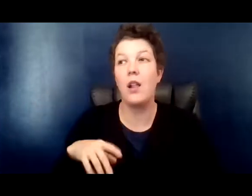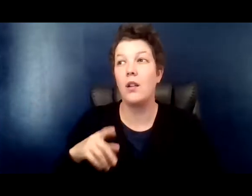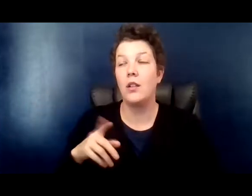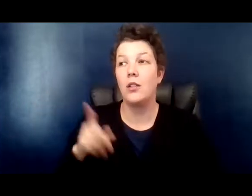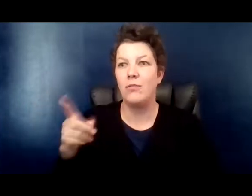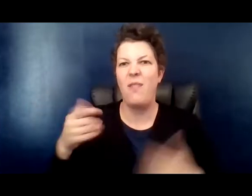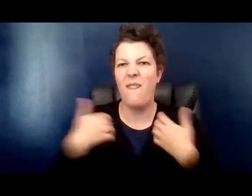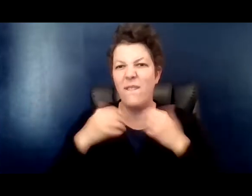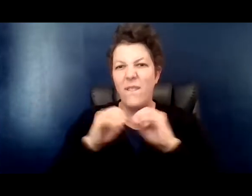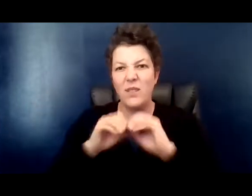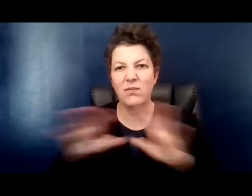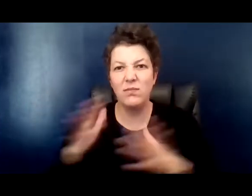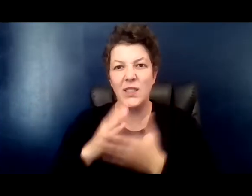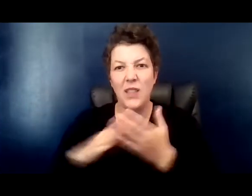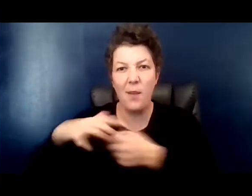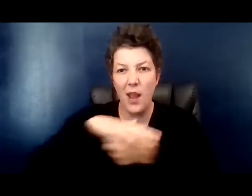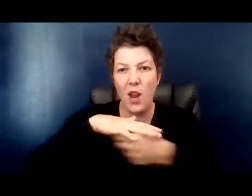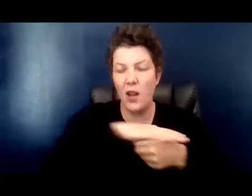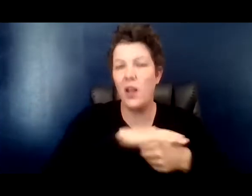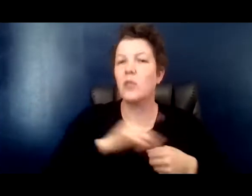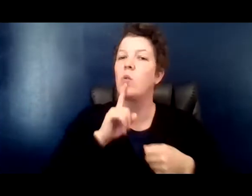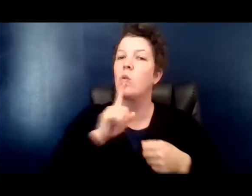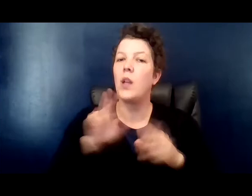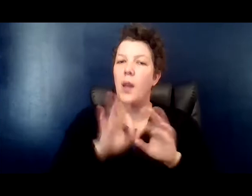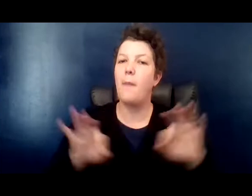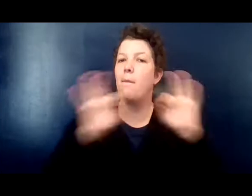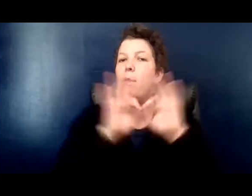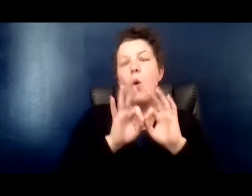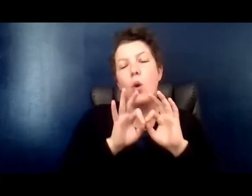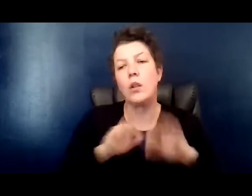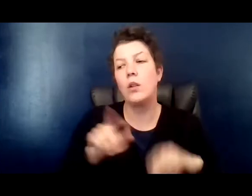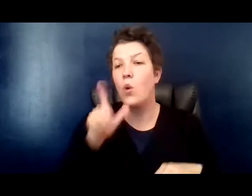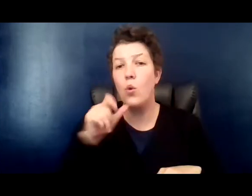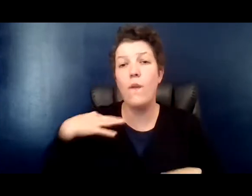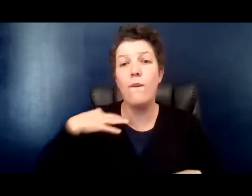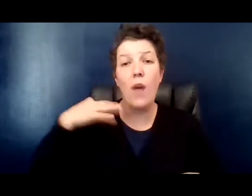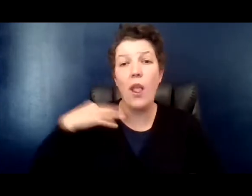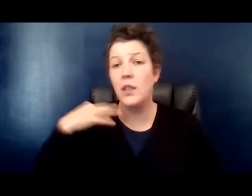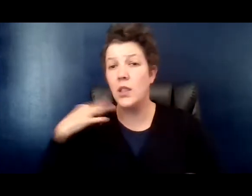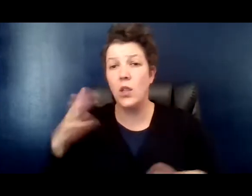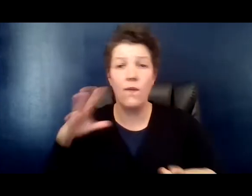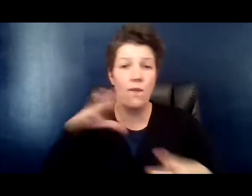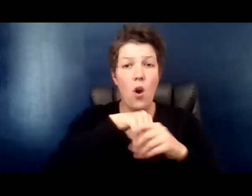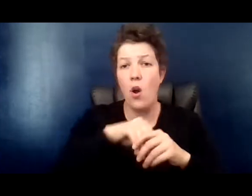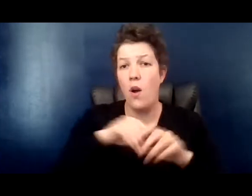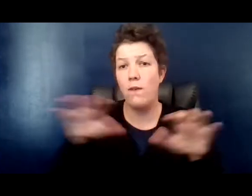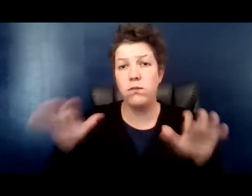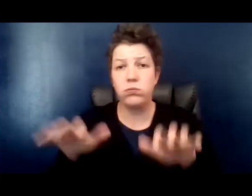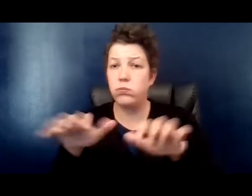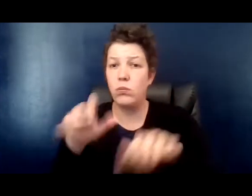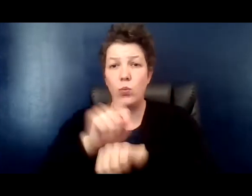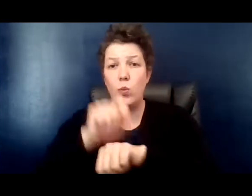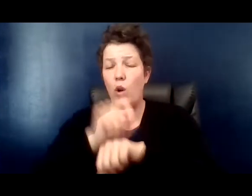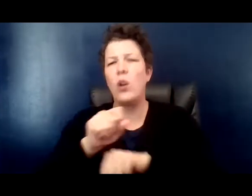populations, yes. The workers out there, if any of them want to be tested, absolutely. And totally, if you've got any